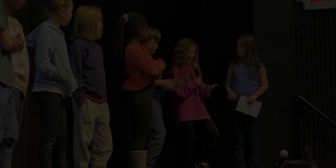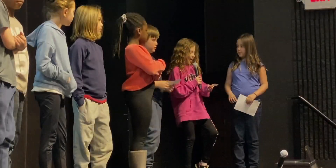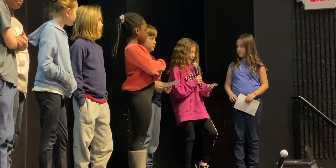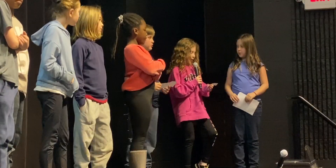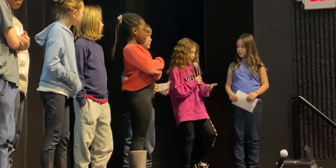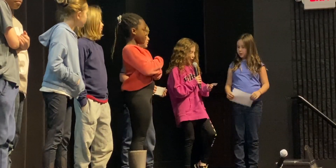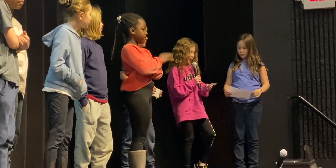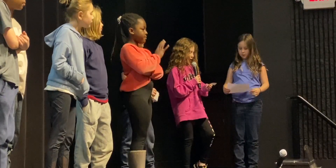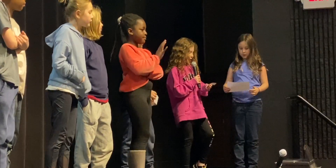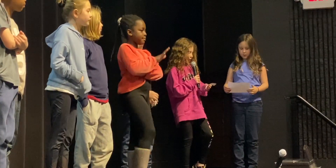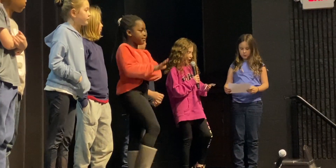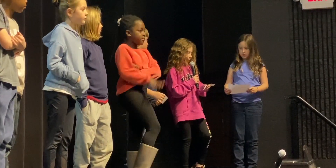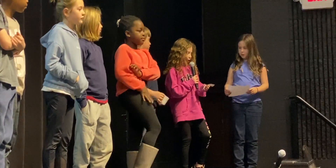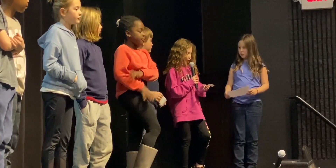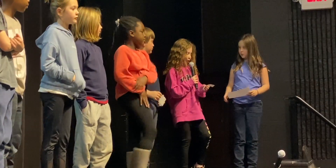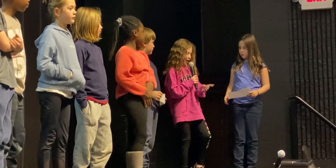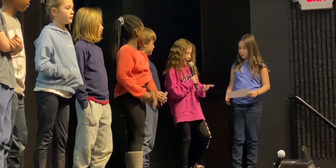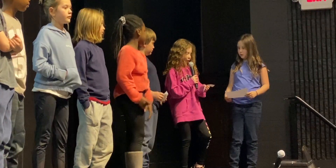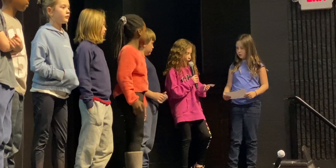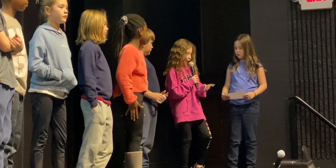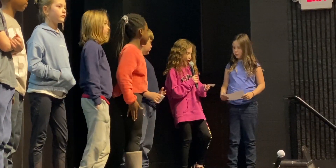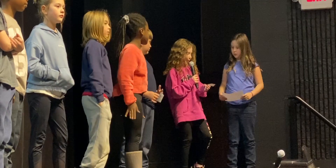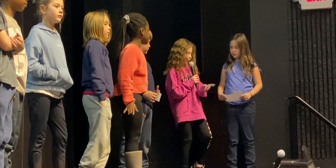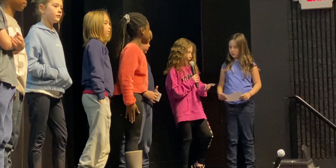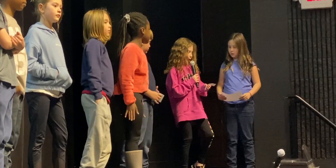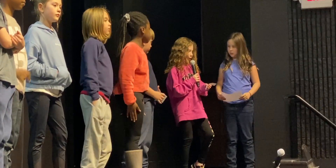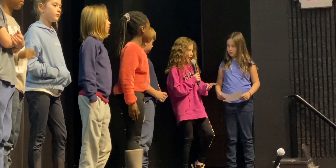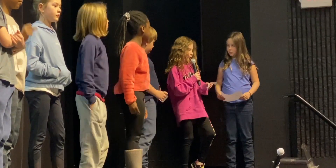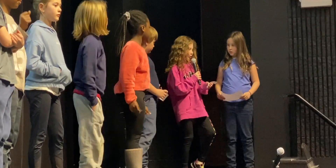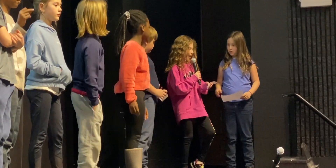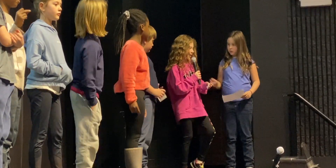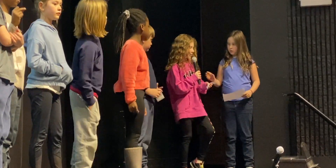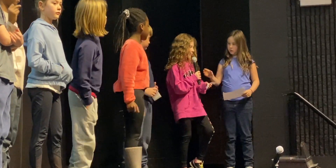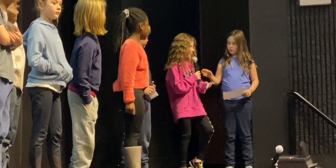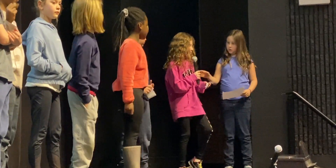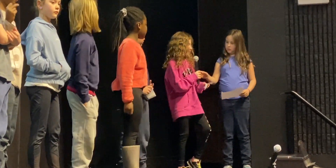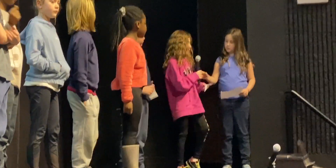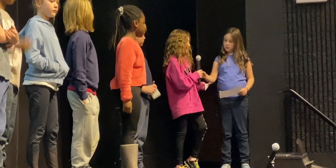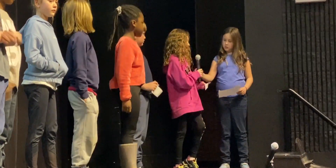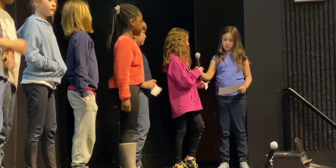It is 2 gentle slaps on your thigh and 2 snaps quickly. You try.